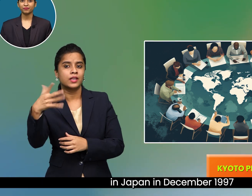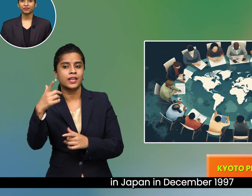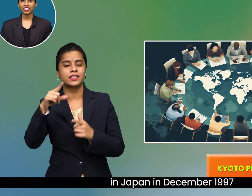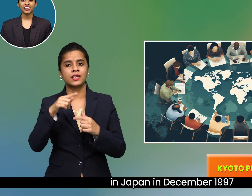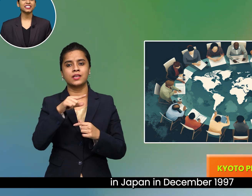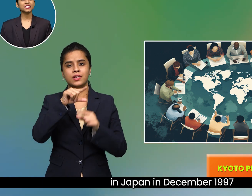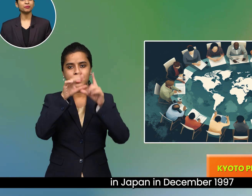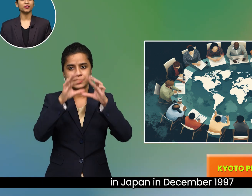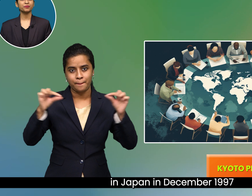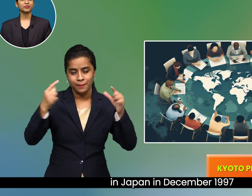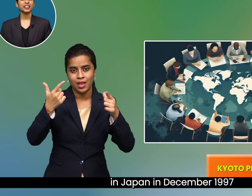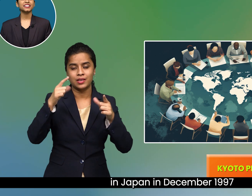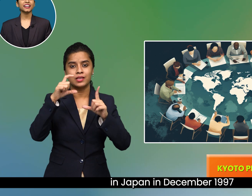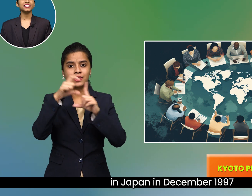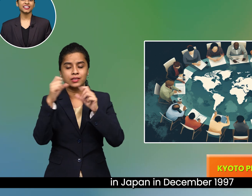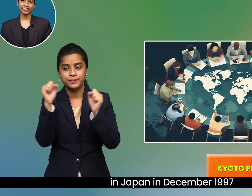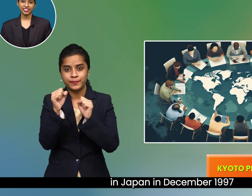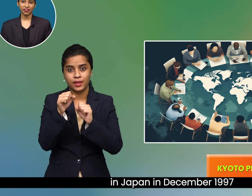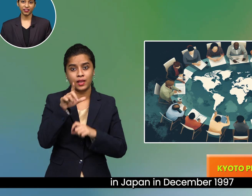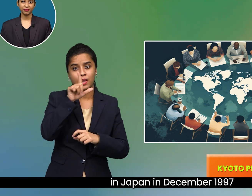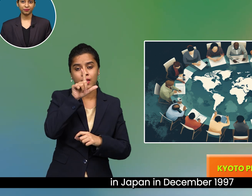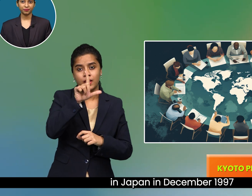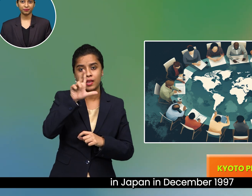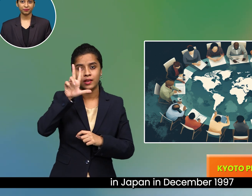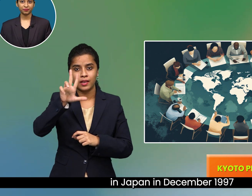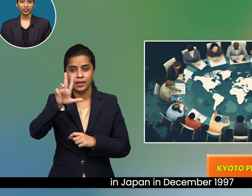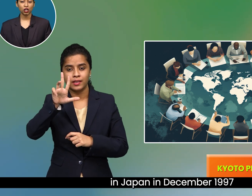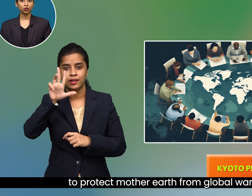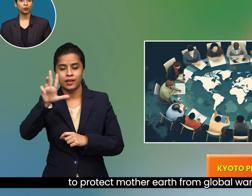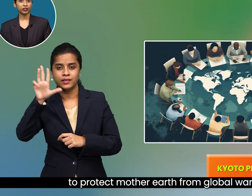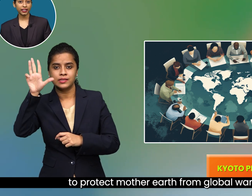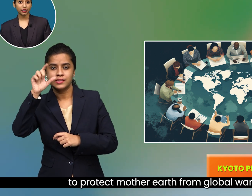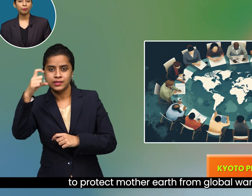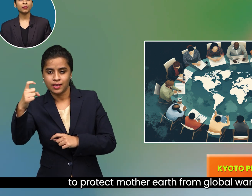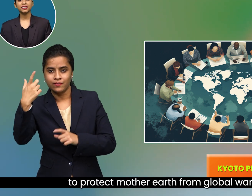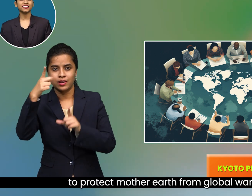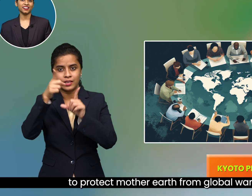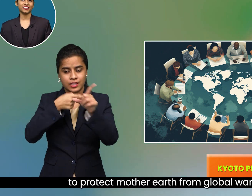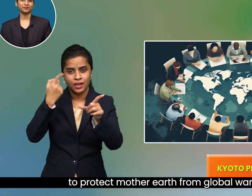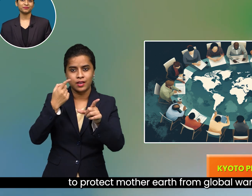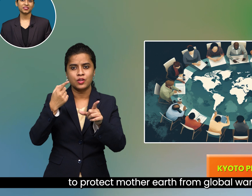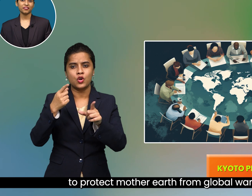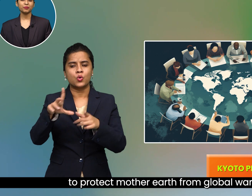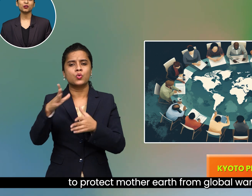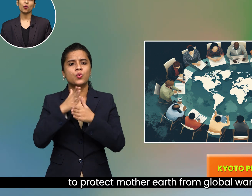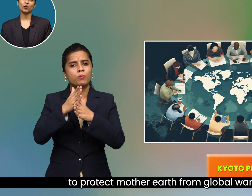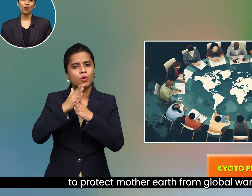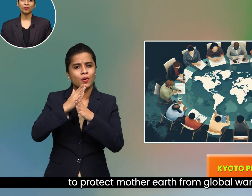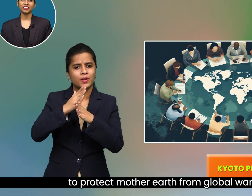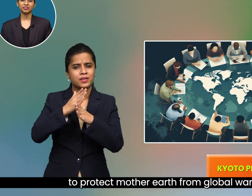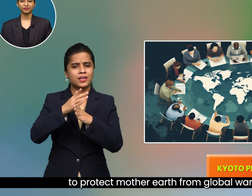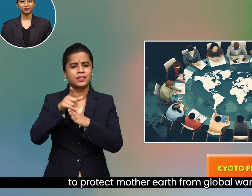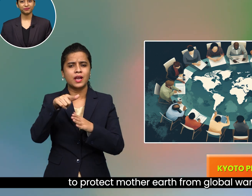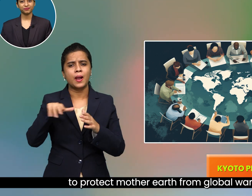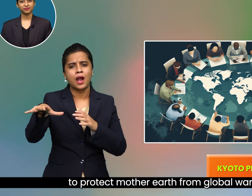Japan in December 1997 to protect Mother Earth from global